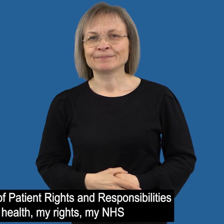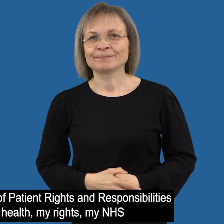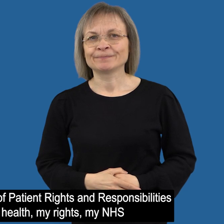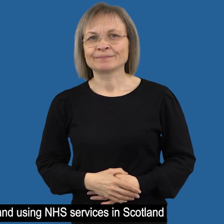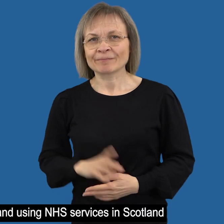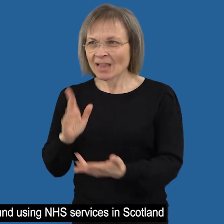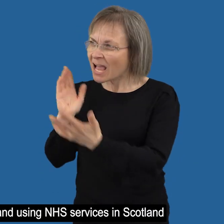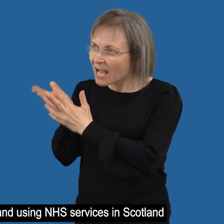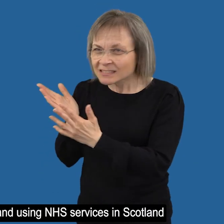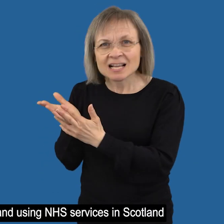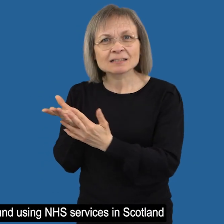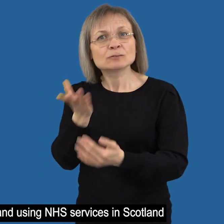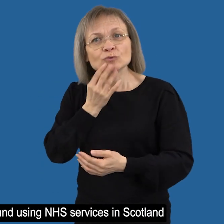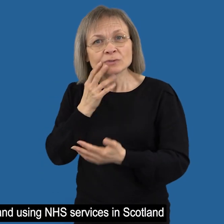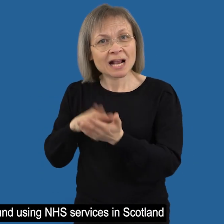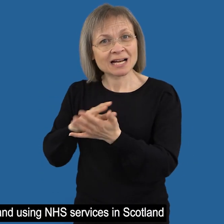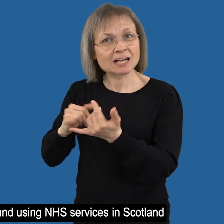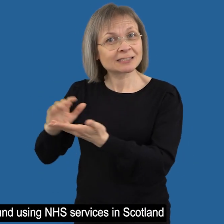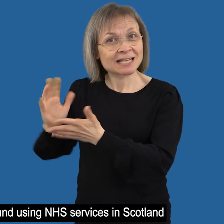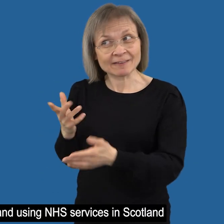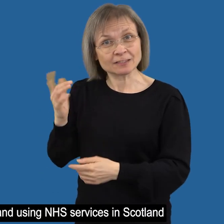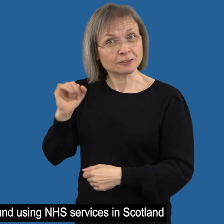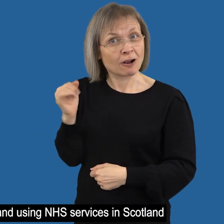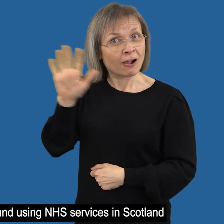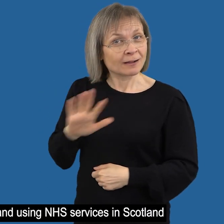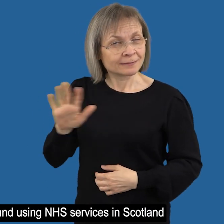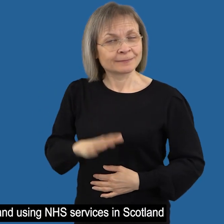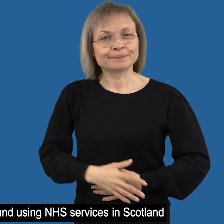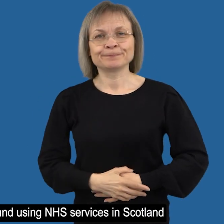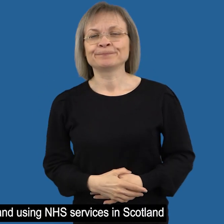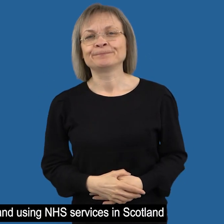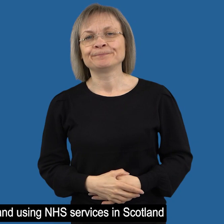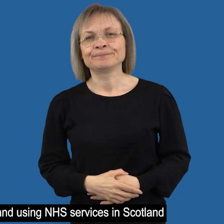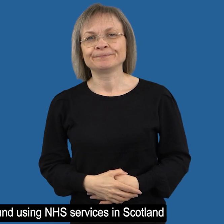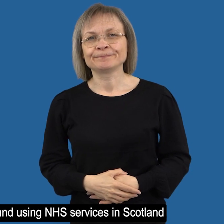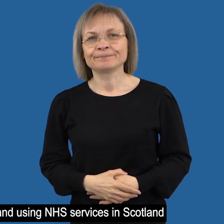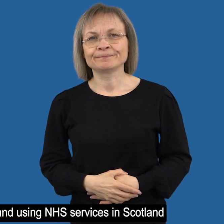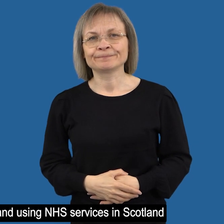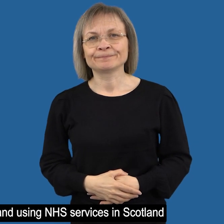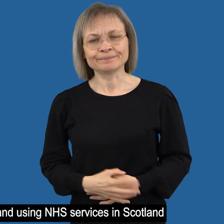NHS. Accessing and using NHS services in Scotland.